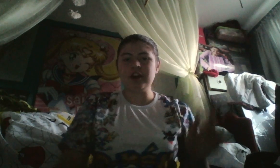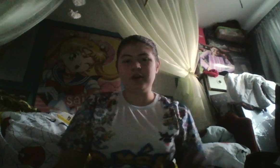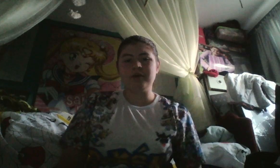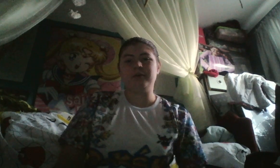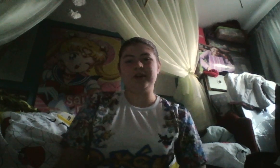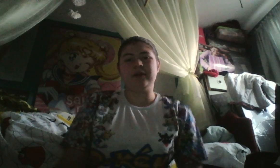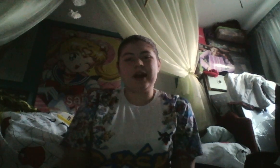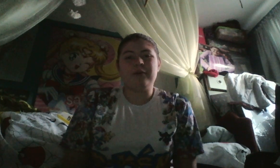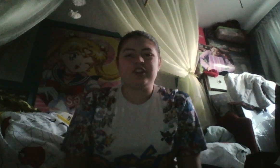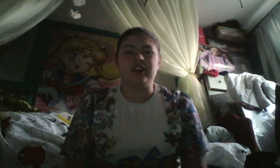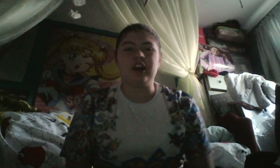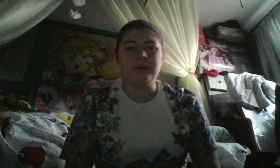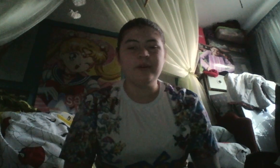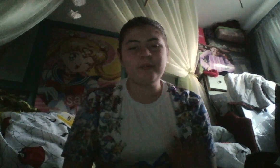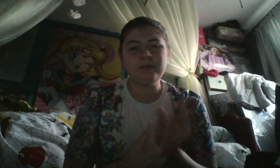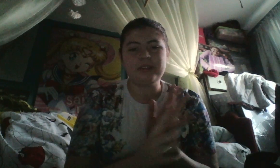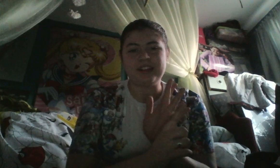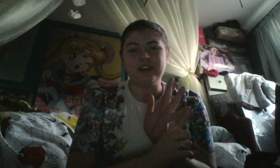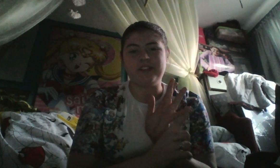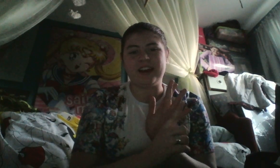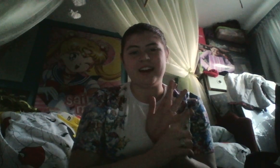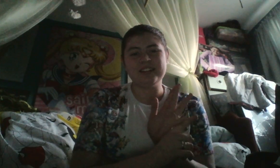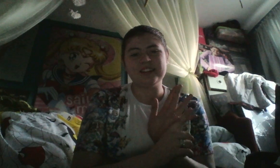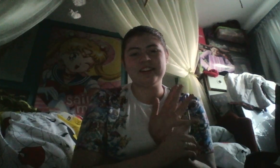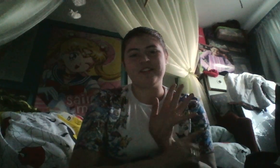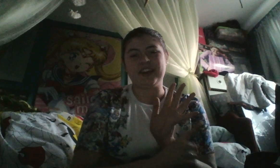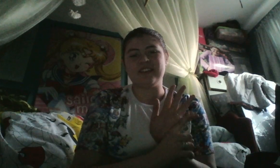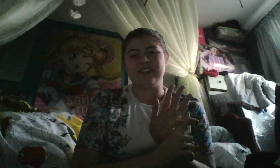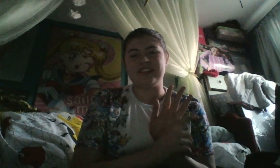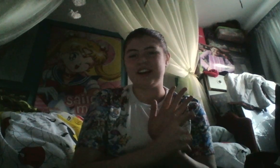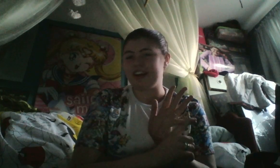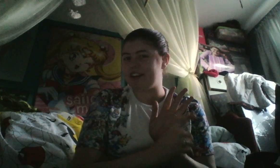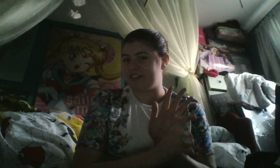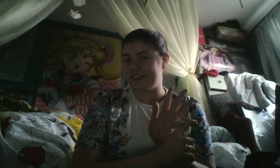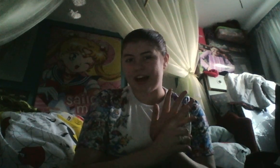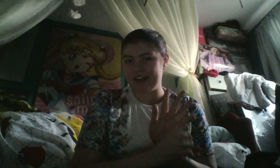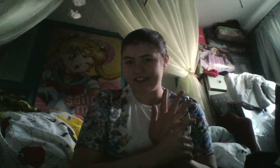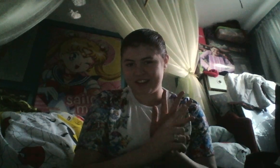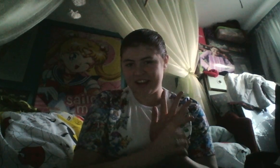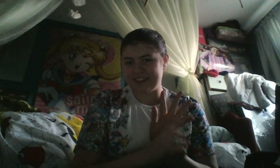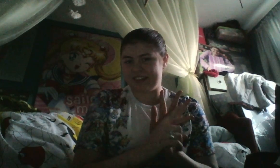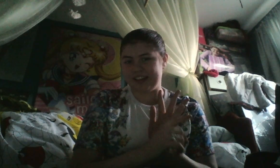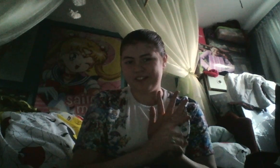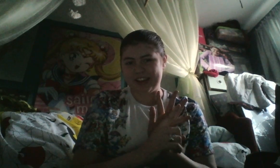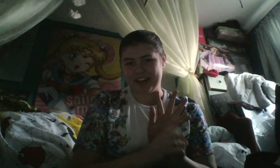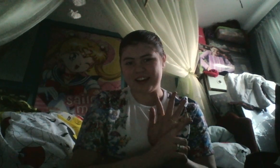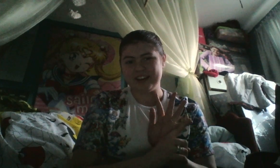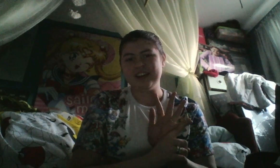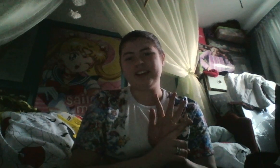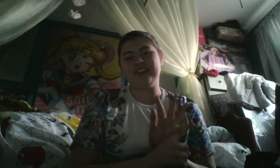U, we know where that one's going to go. The little finger. The little finger is the youngest of the vowels. It's the little finger. Is